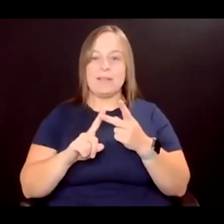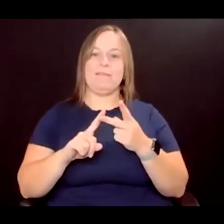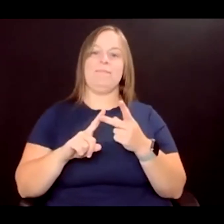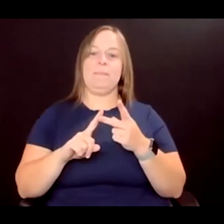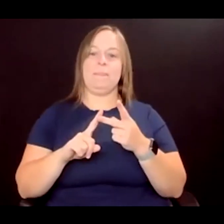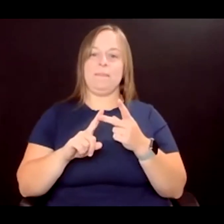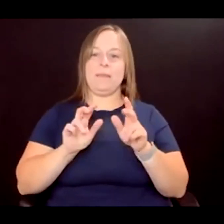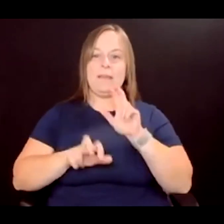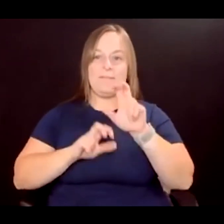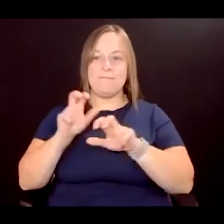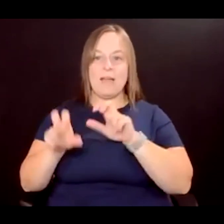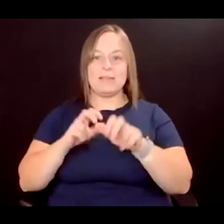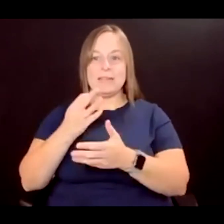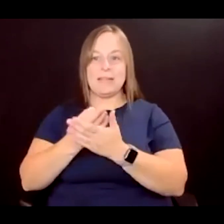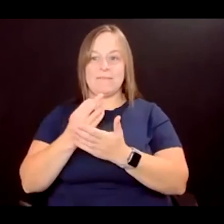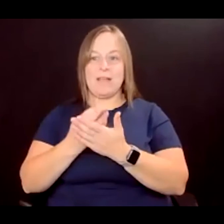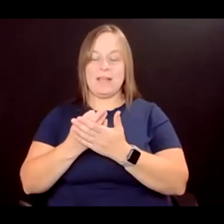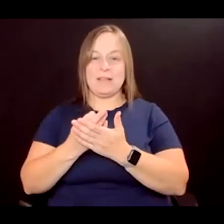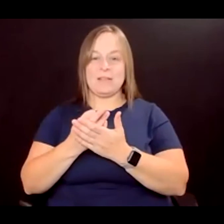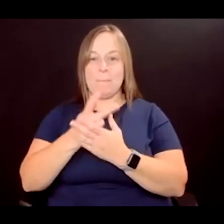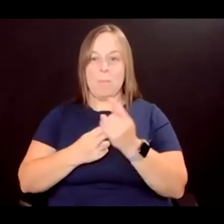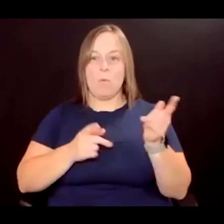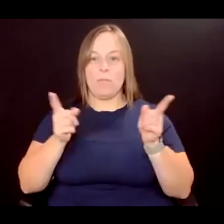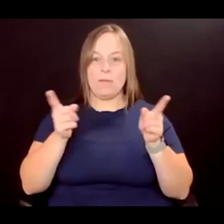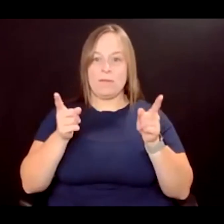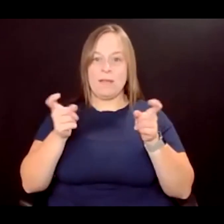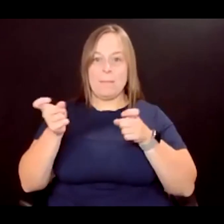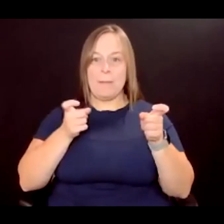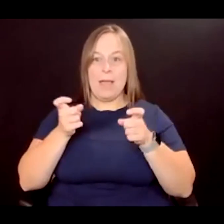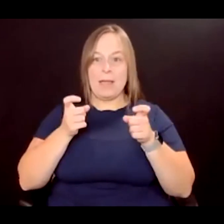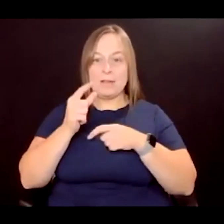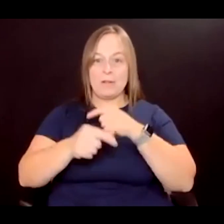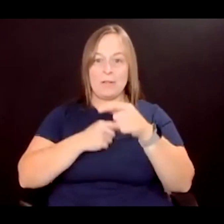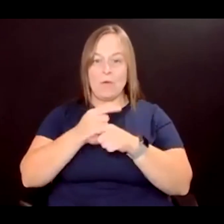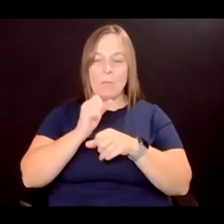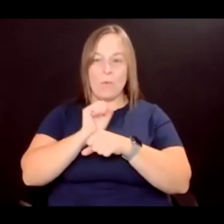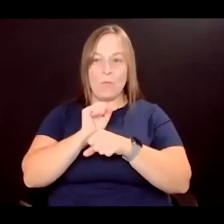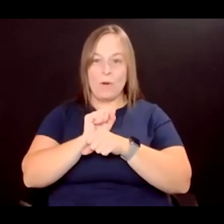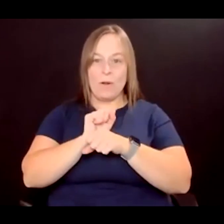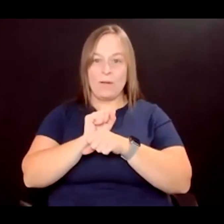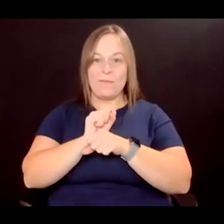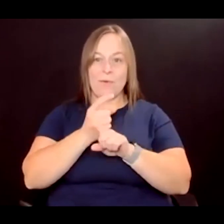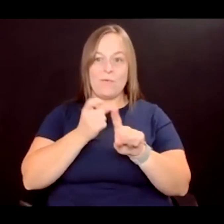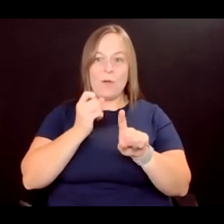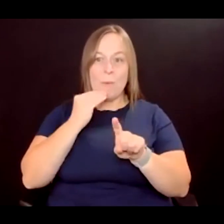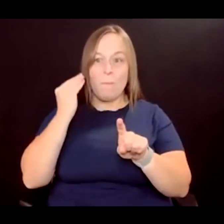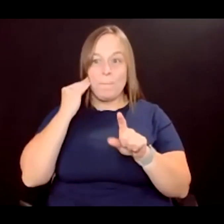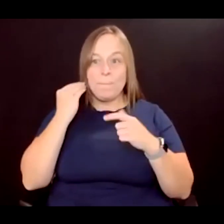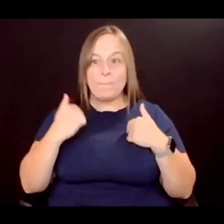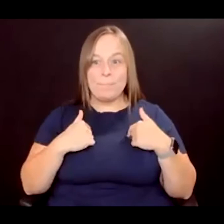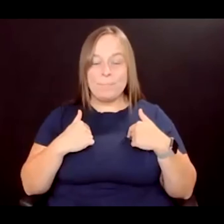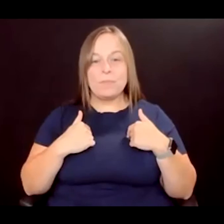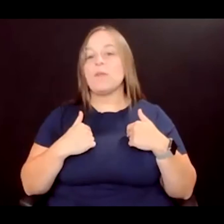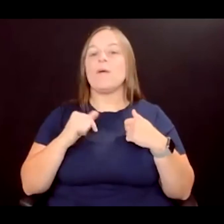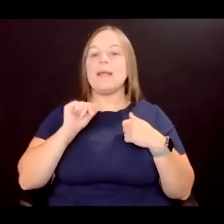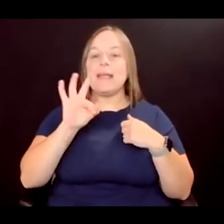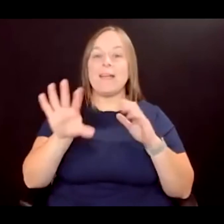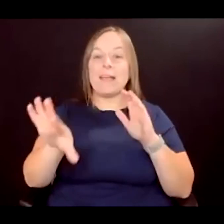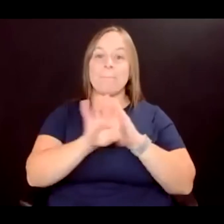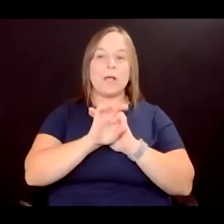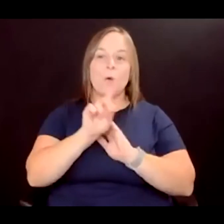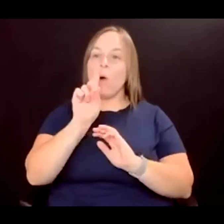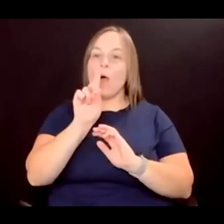of Albany and they're affecting your livability, then yes, let's move them. And one of the things that I think residents are told, and maybe you've heard